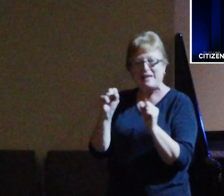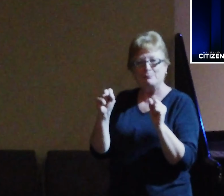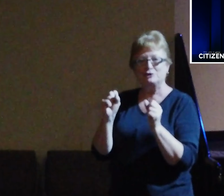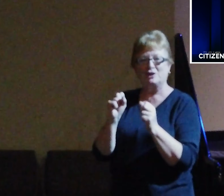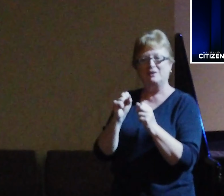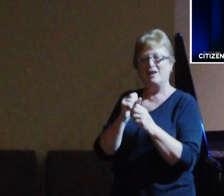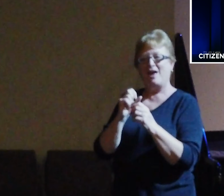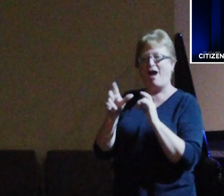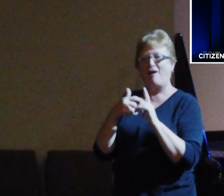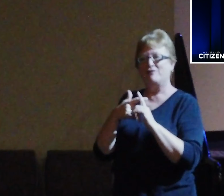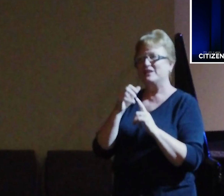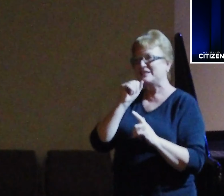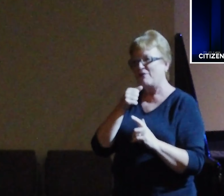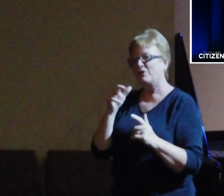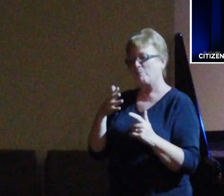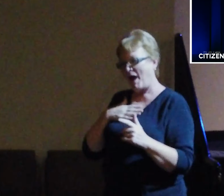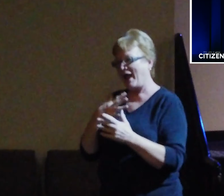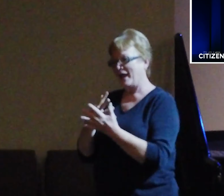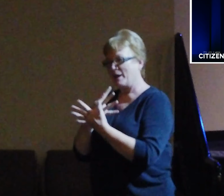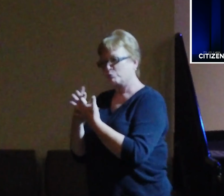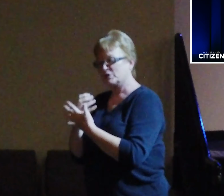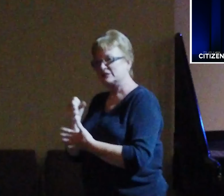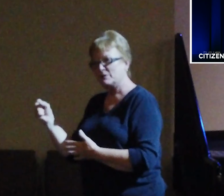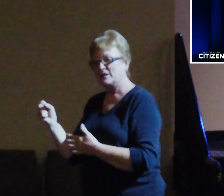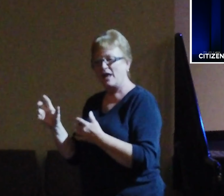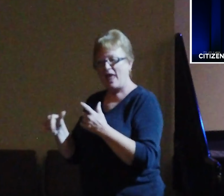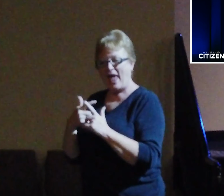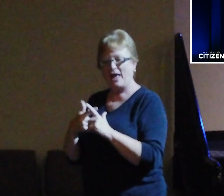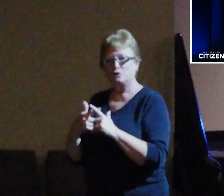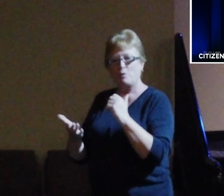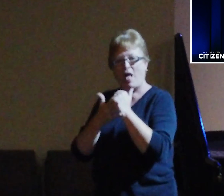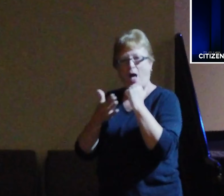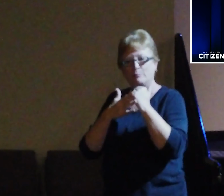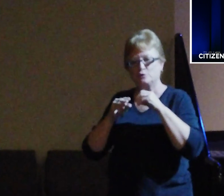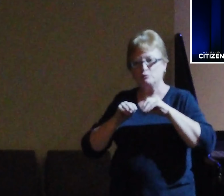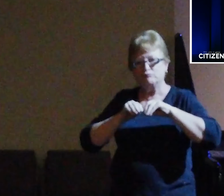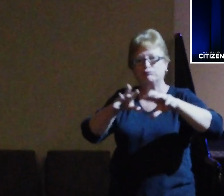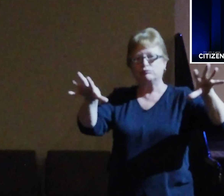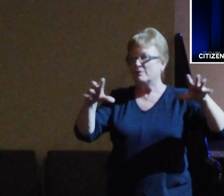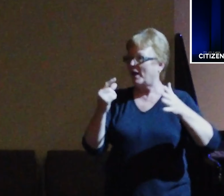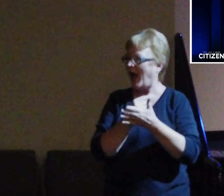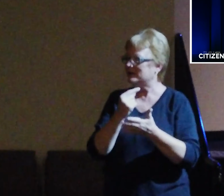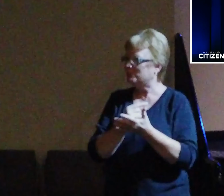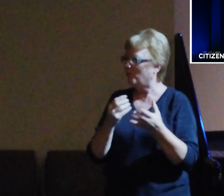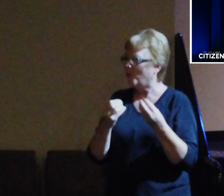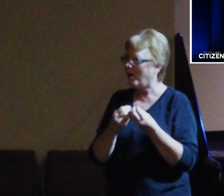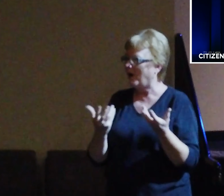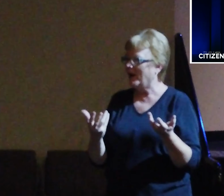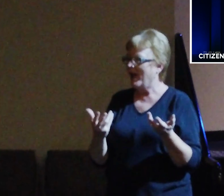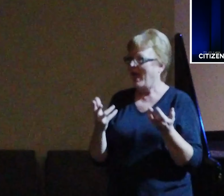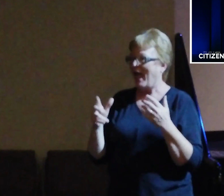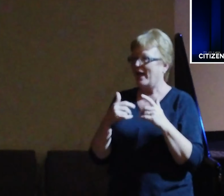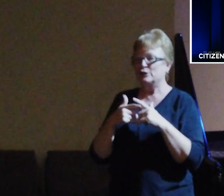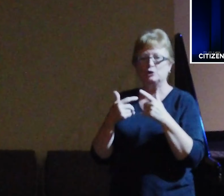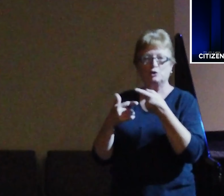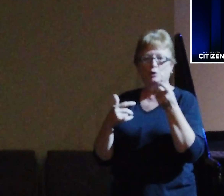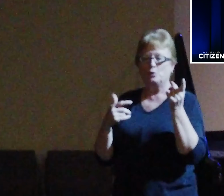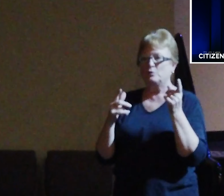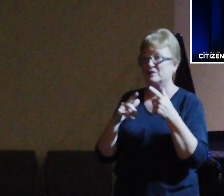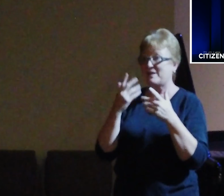of his suffering. His imprisonment had served to advance the gospel to all, including his captors, the imperial guard,